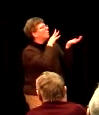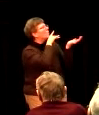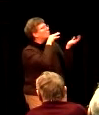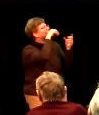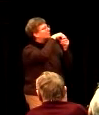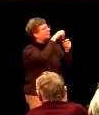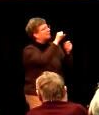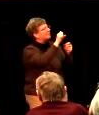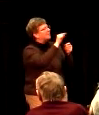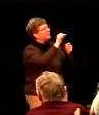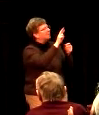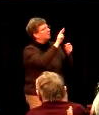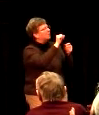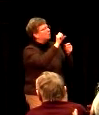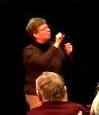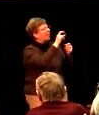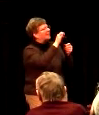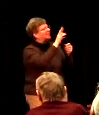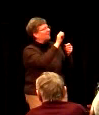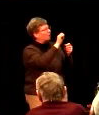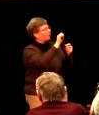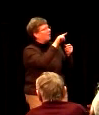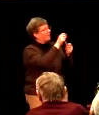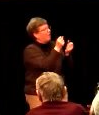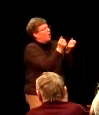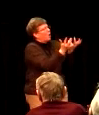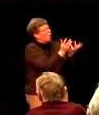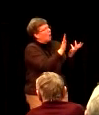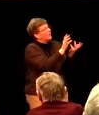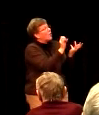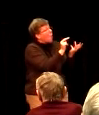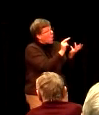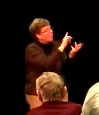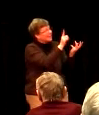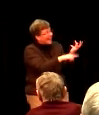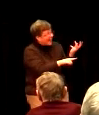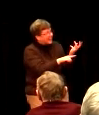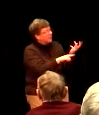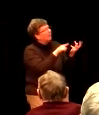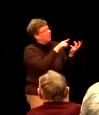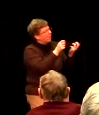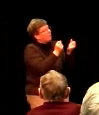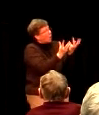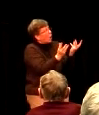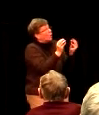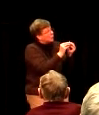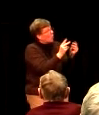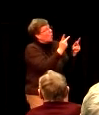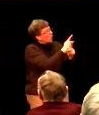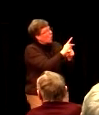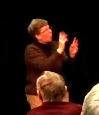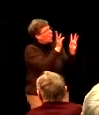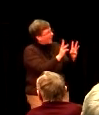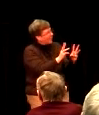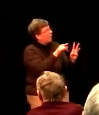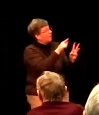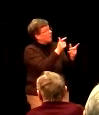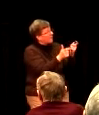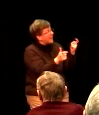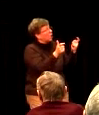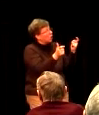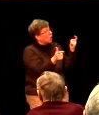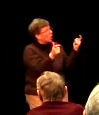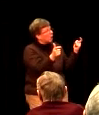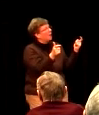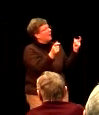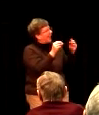that cause storms so big that they're causing their own lightning ahead of them and causing more fires. We also think they're getting bigger and more frequent,